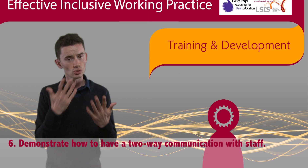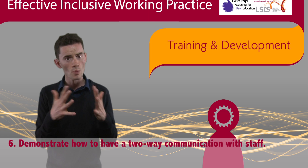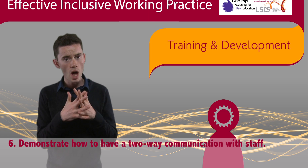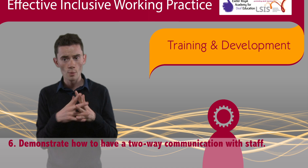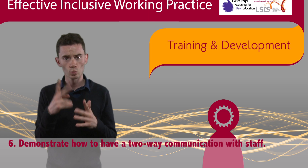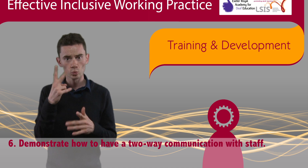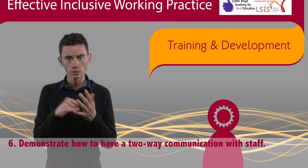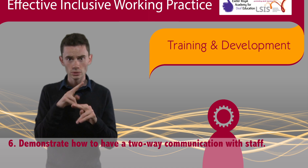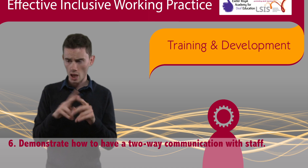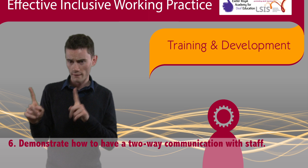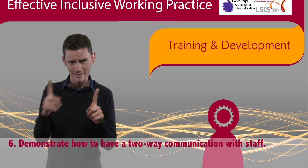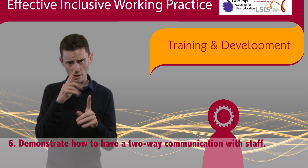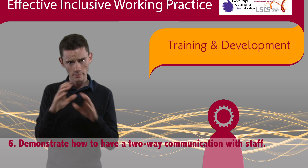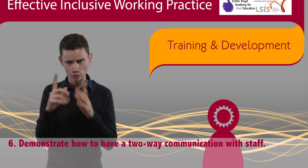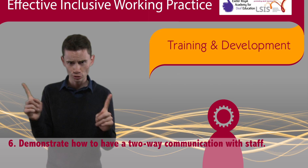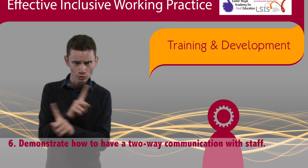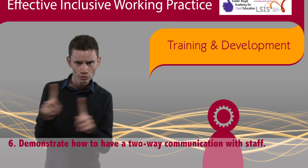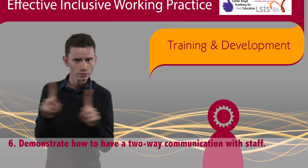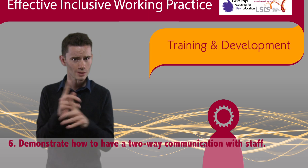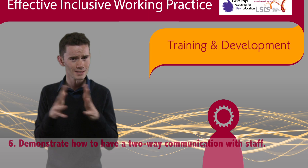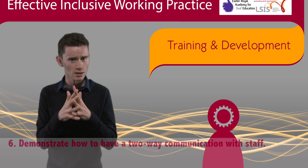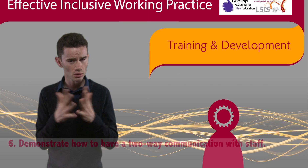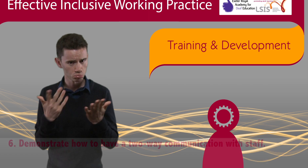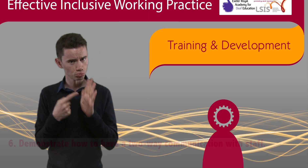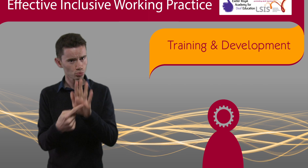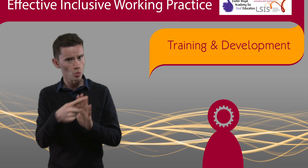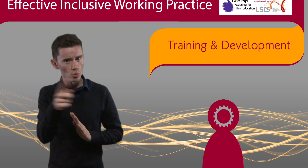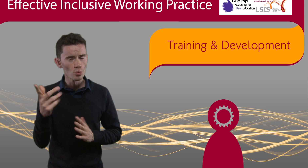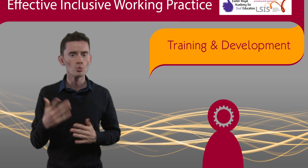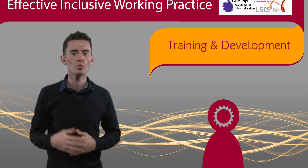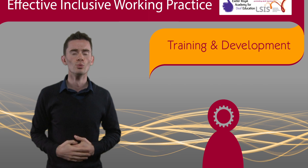Demonstrate how to have a two-way communication with staff.